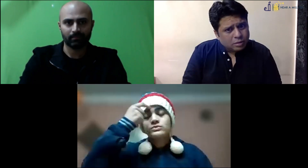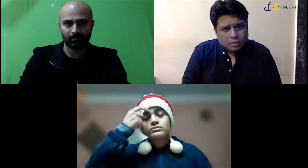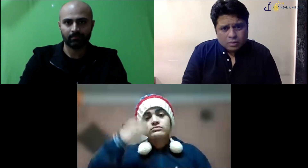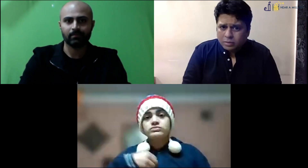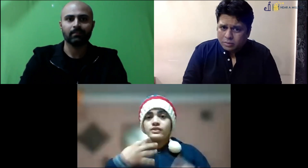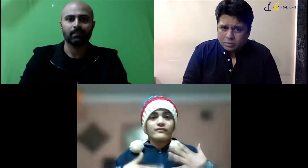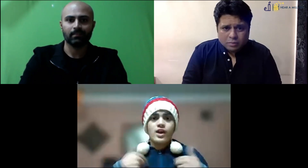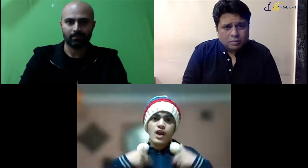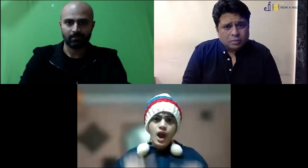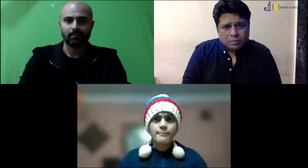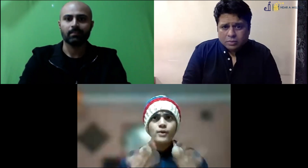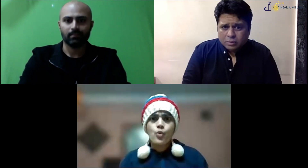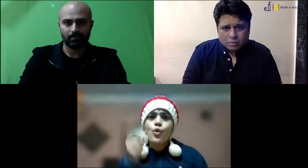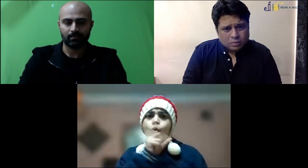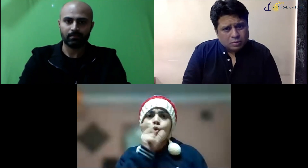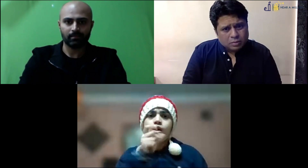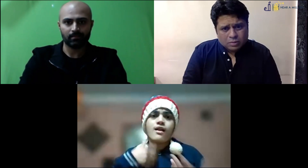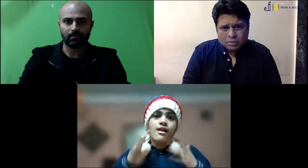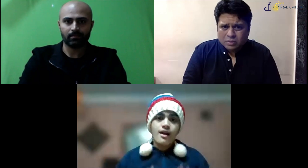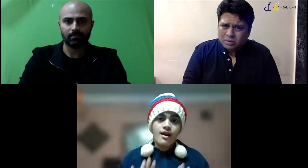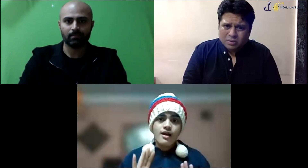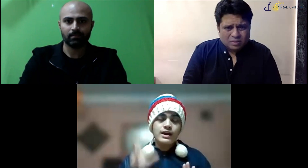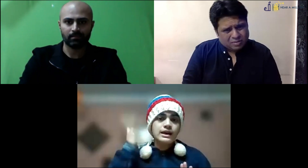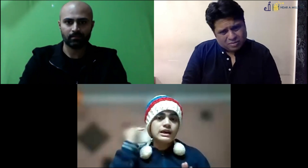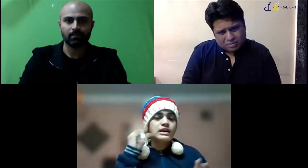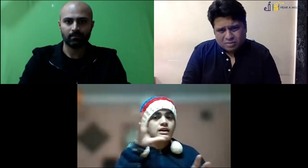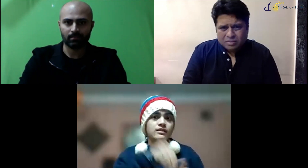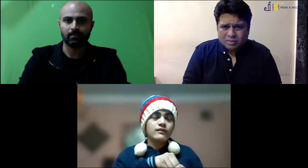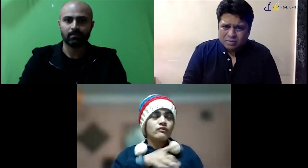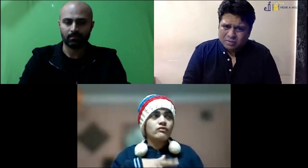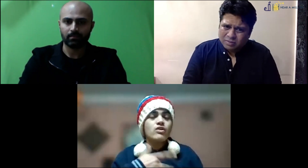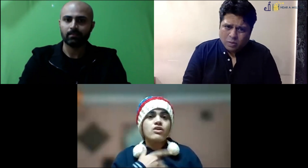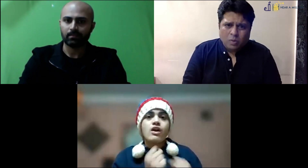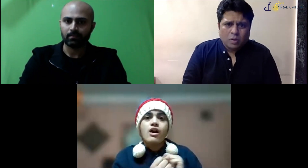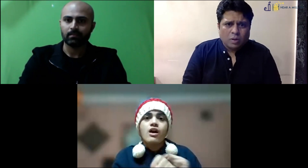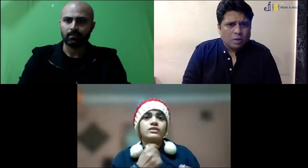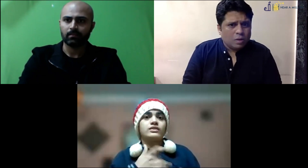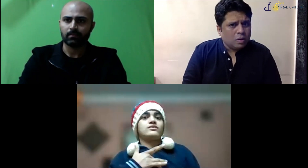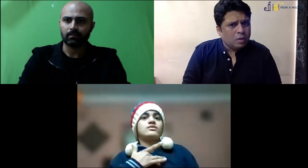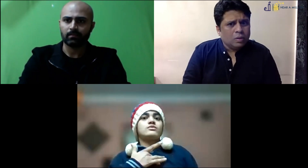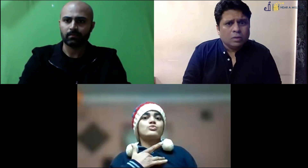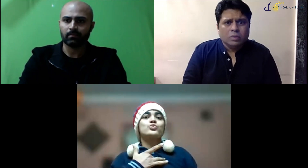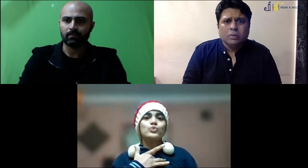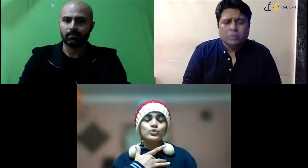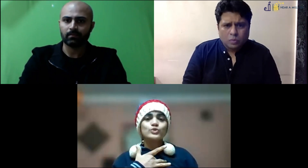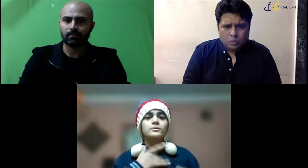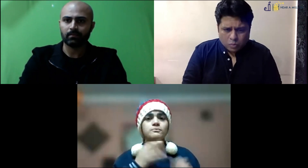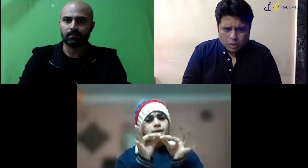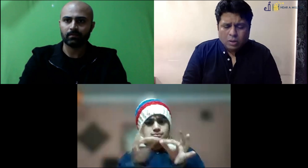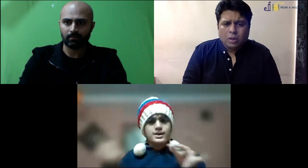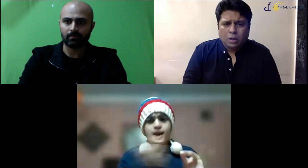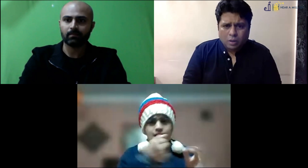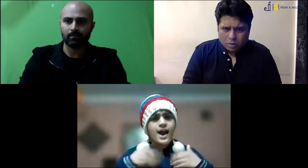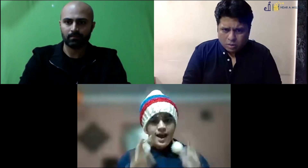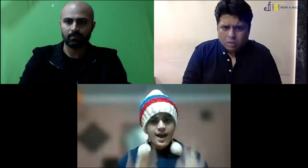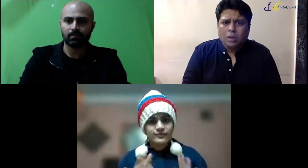the schools and again barriers in the colleges. Now I'm studying in a college. So I've been involved with the hearing people. I feel